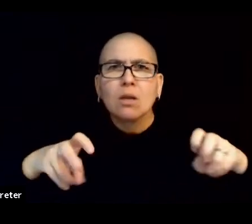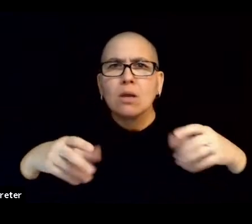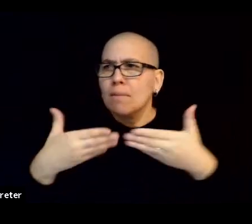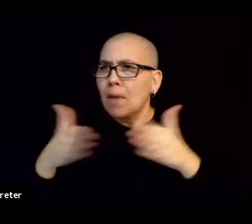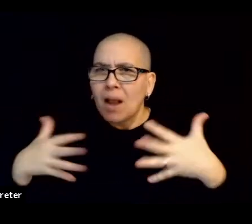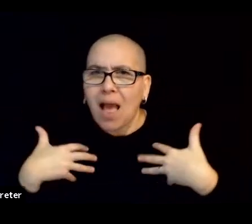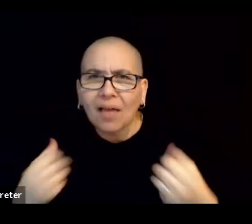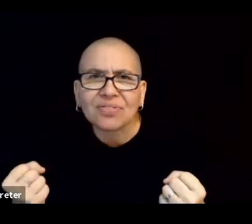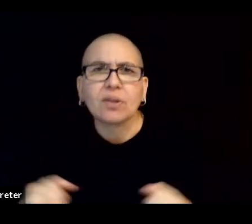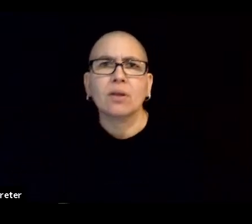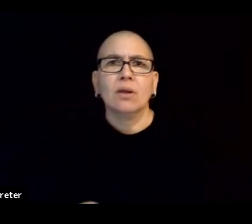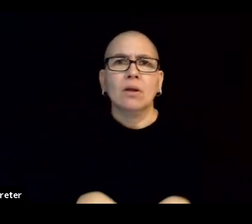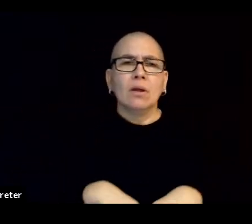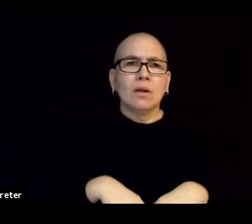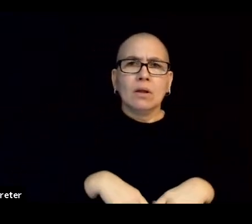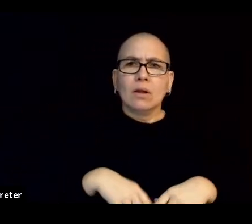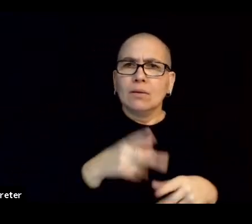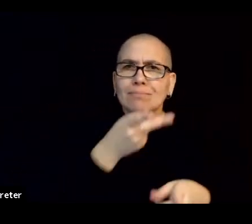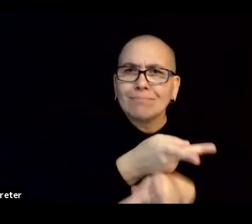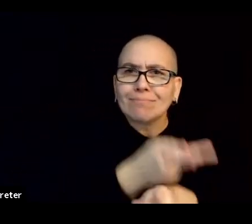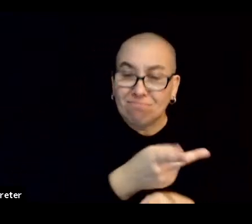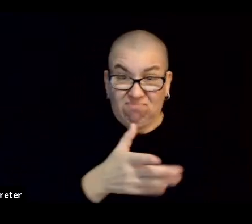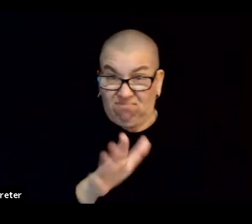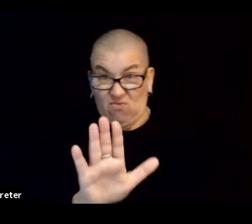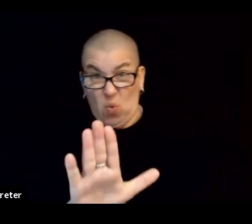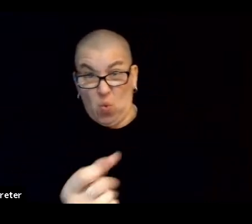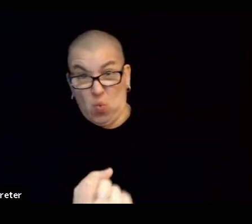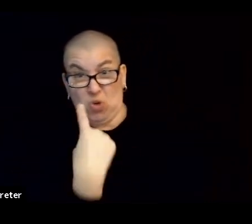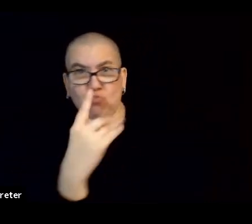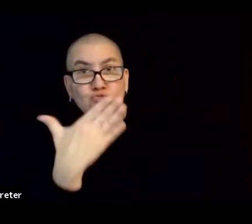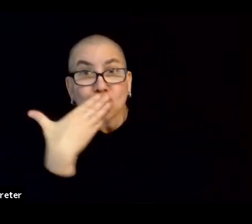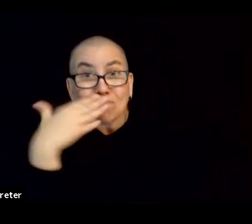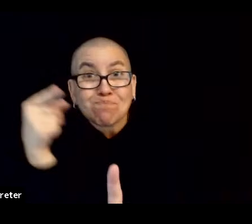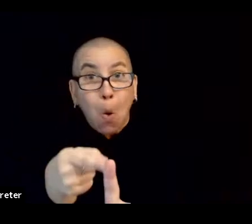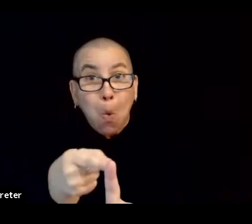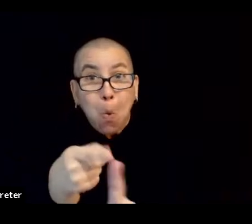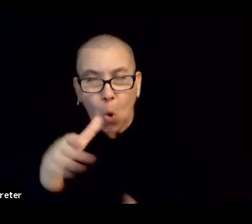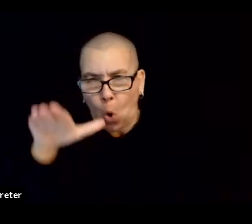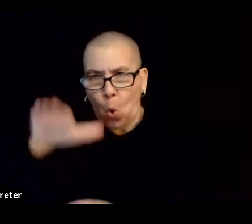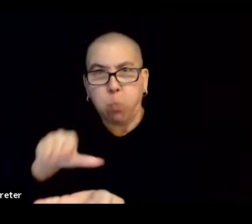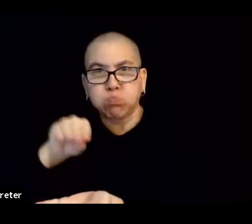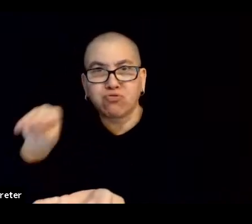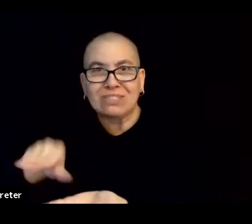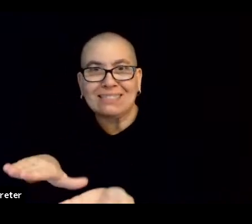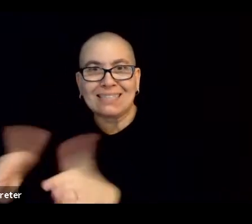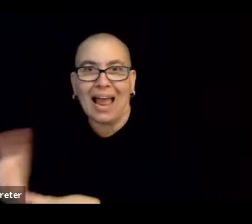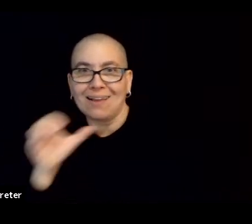your point's a good one. The advantages of taking, a more